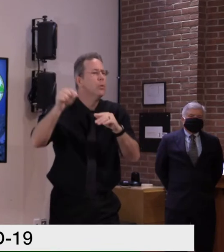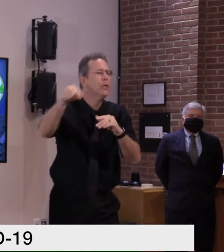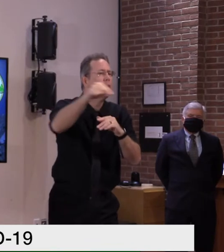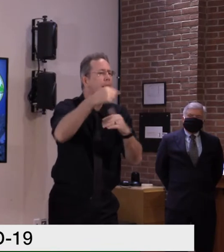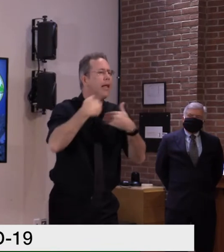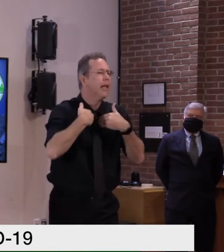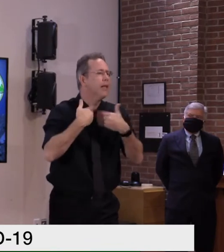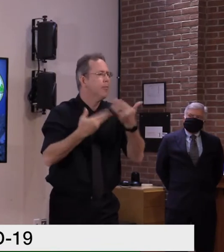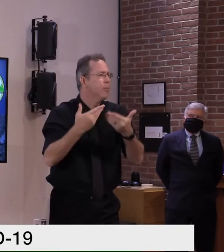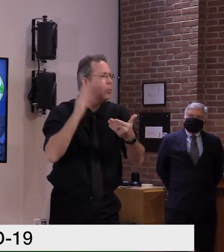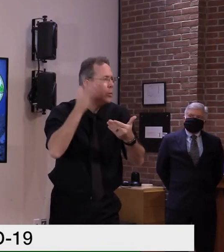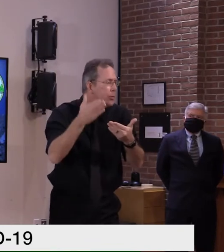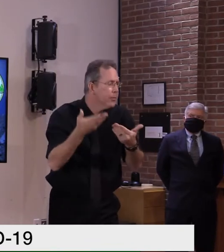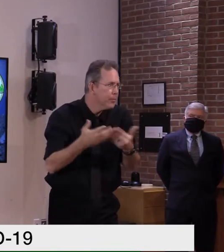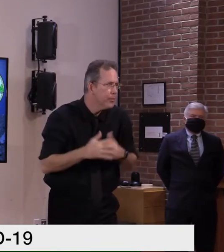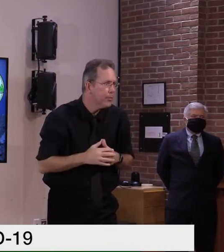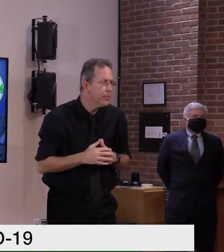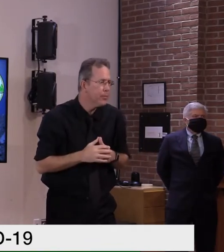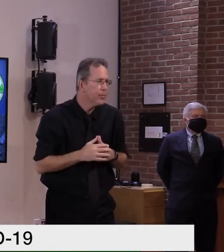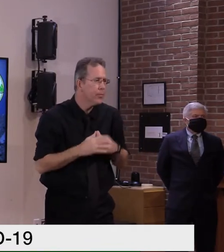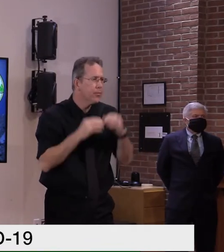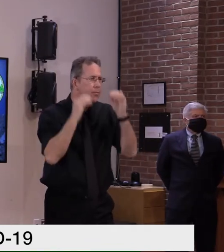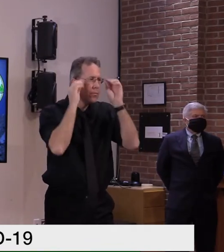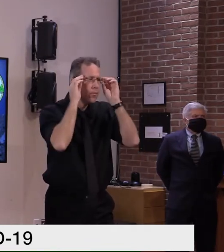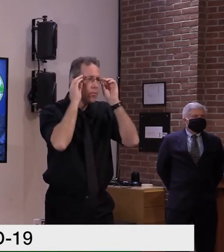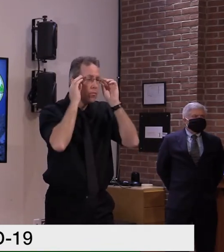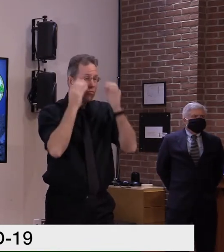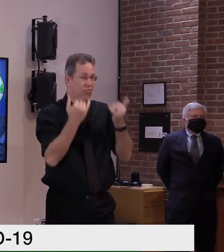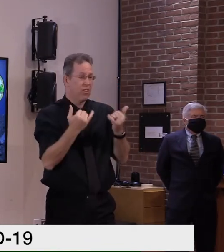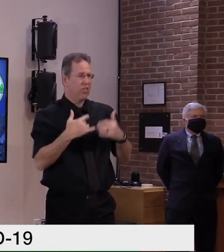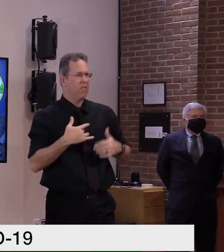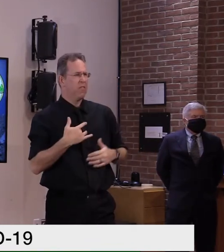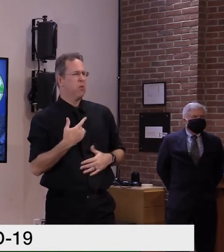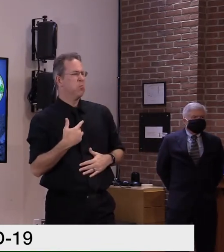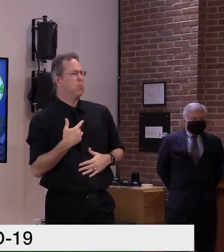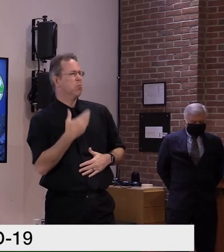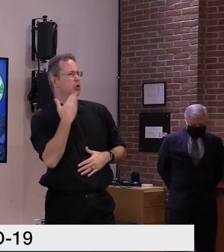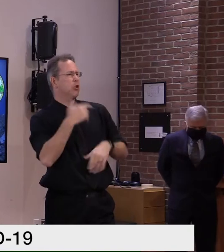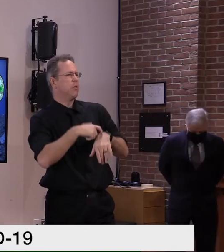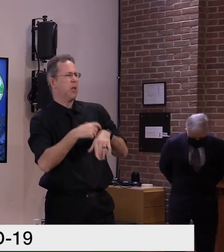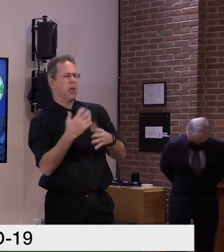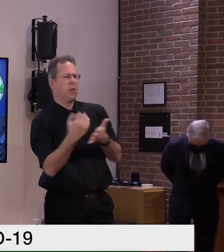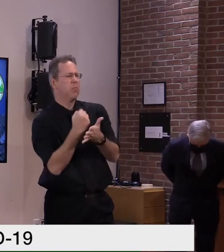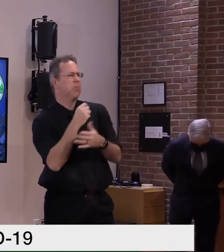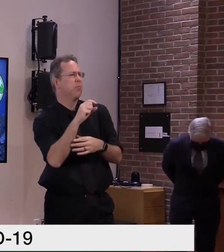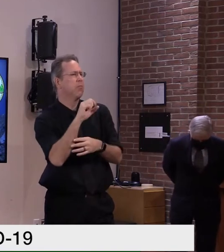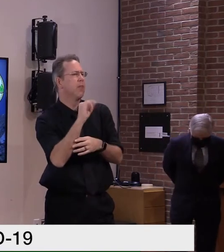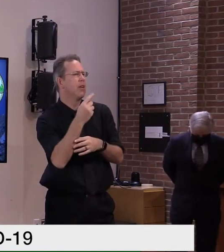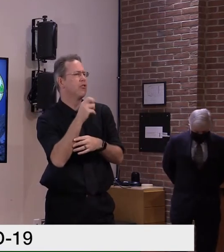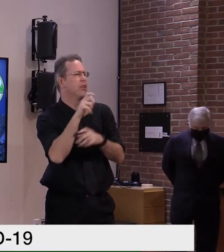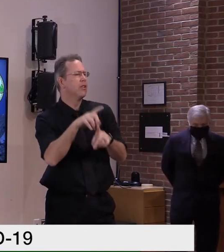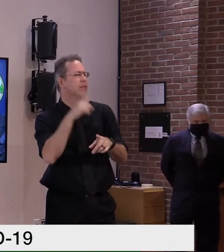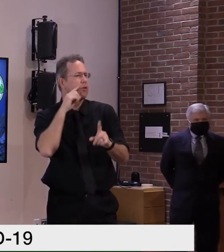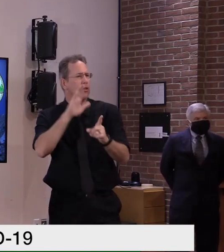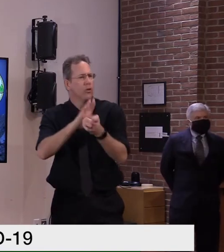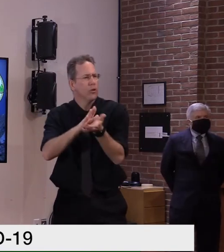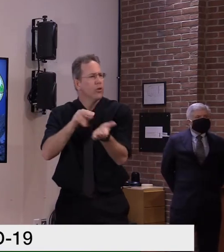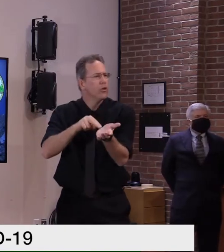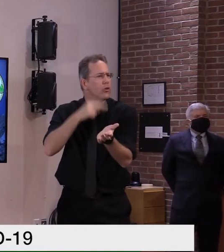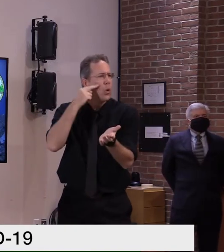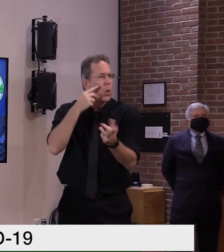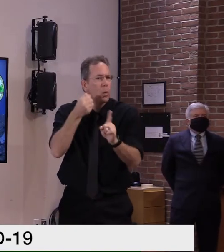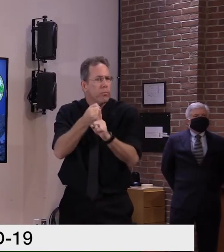that there is a definite role for that at this point. And then I guess in terms of beginning to report